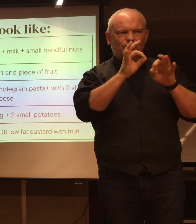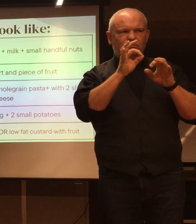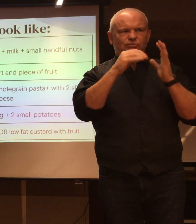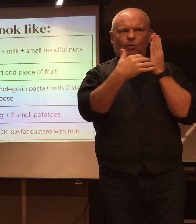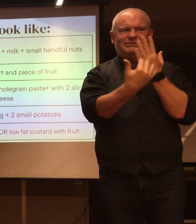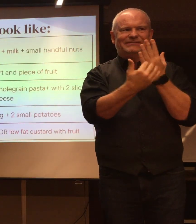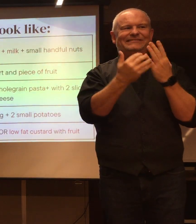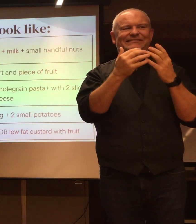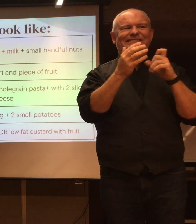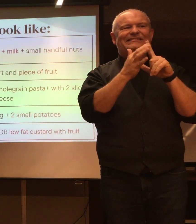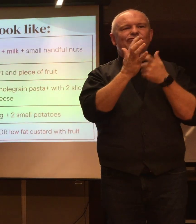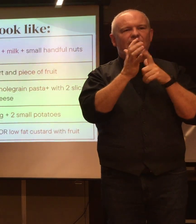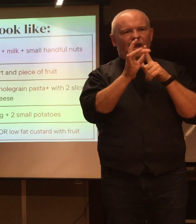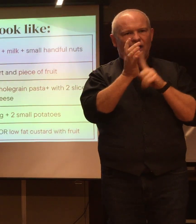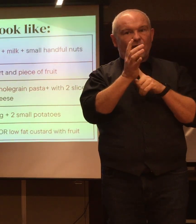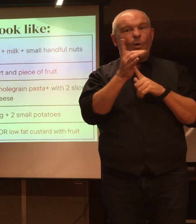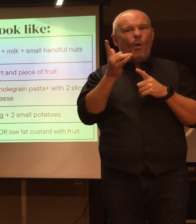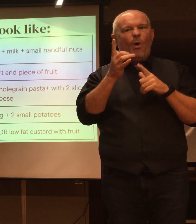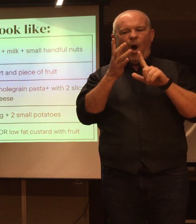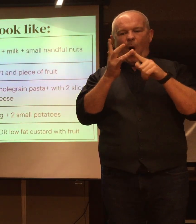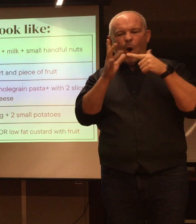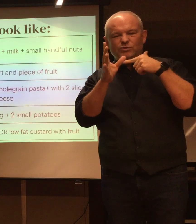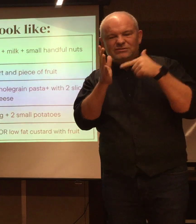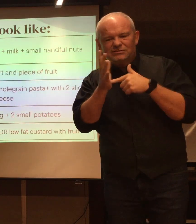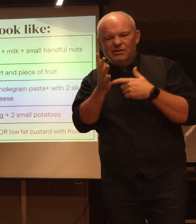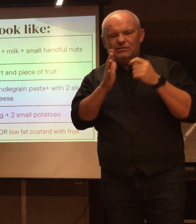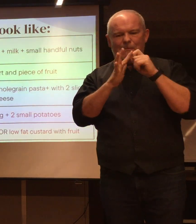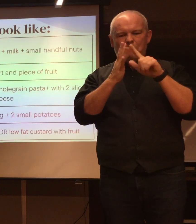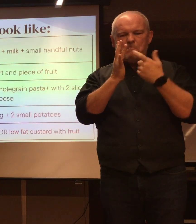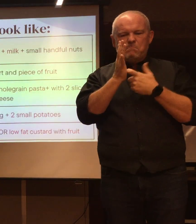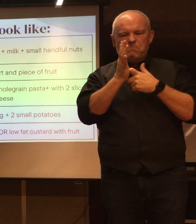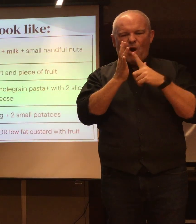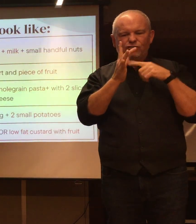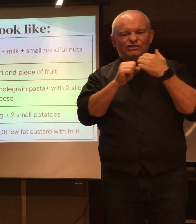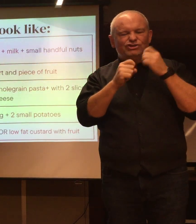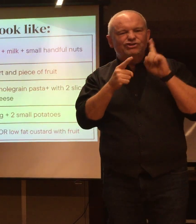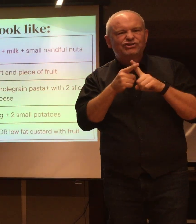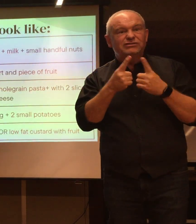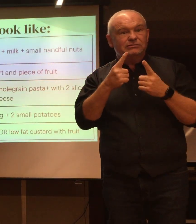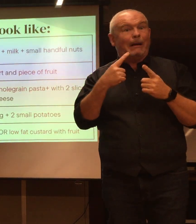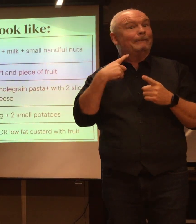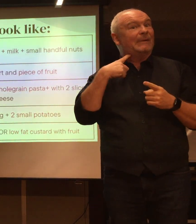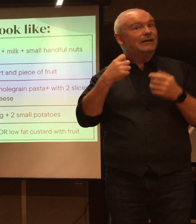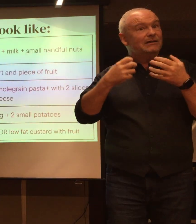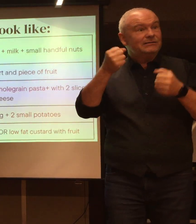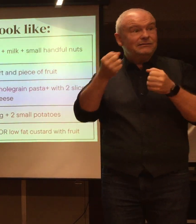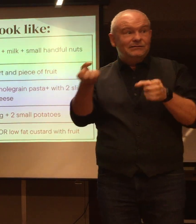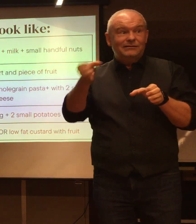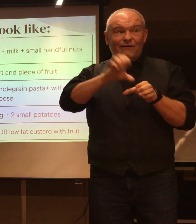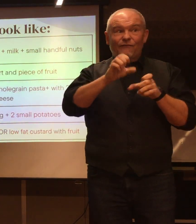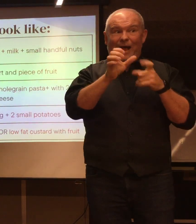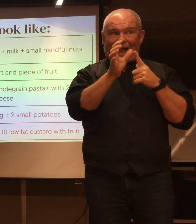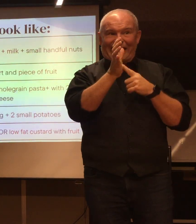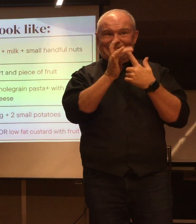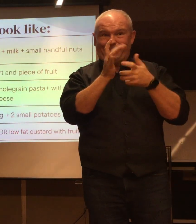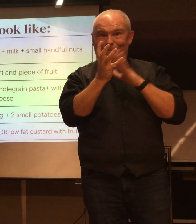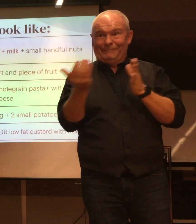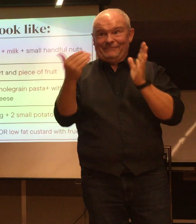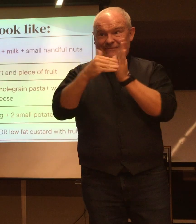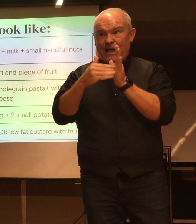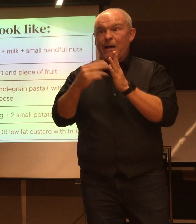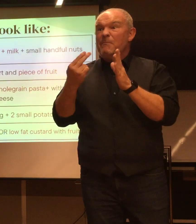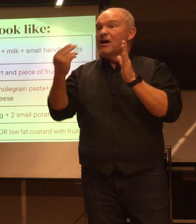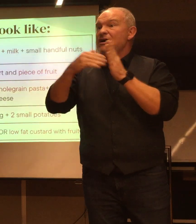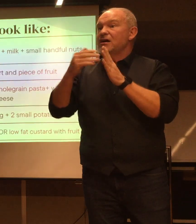as well. If you like to have porridge, that's fine too. With your milk for your calcium, and you can have some nuts